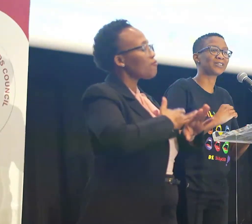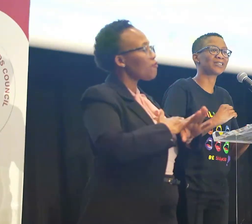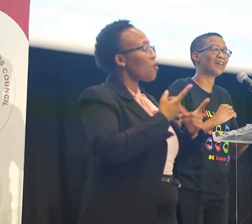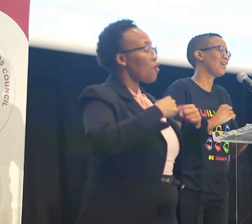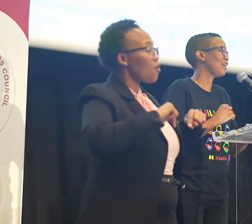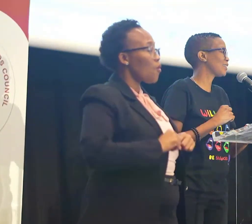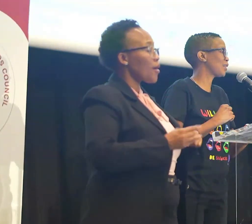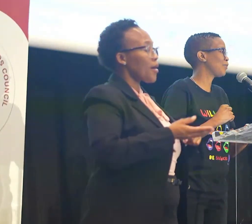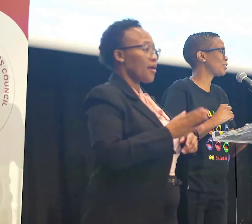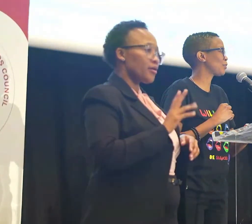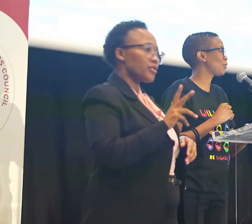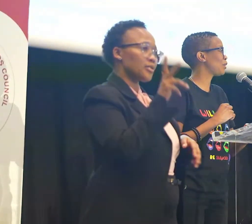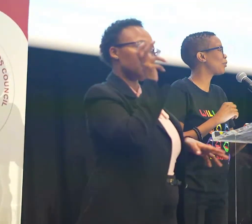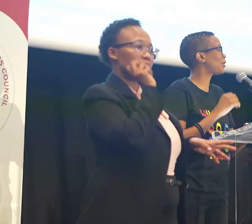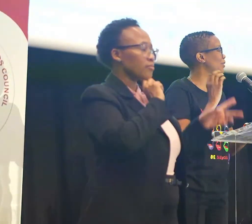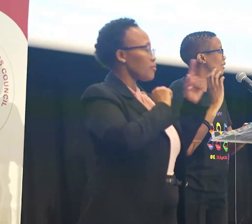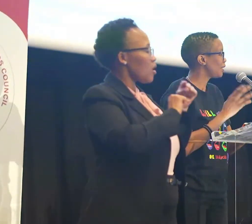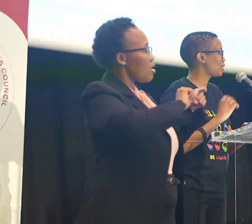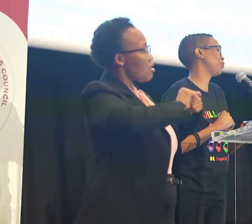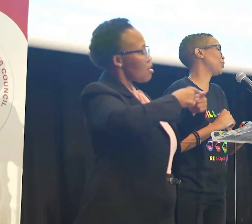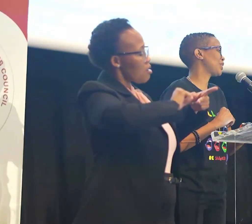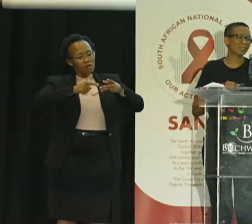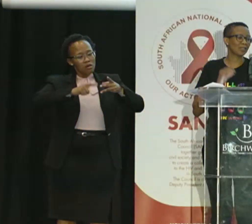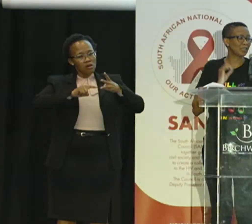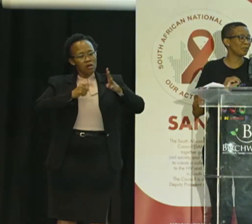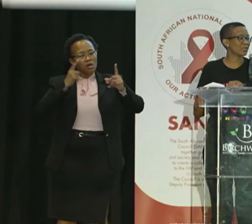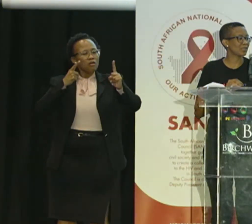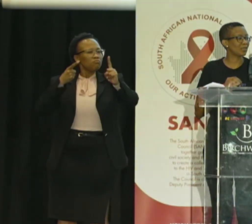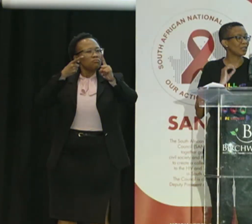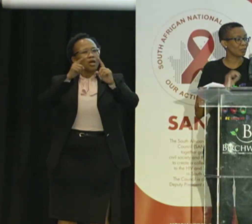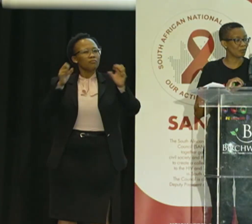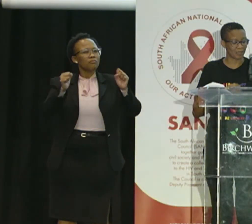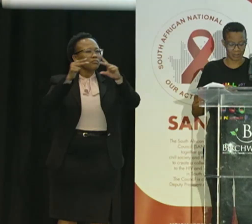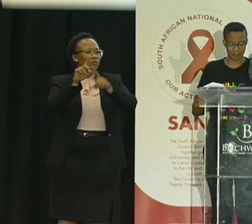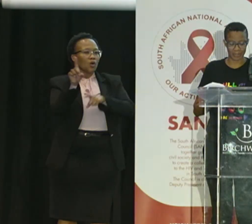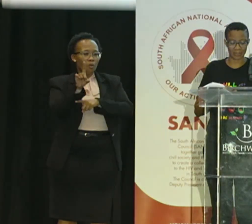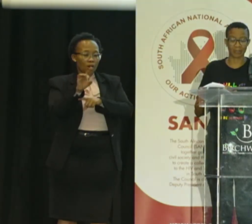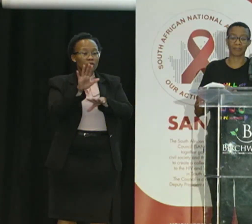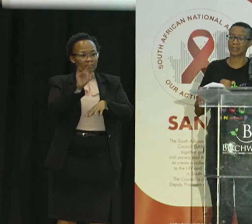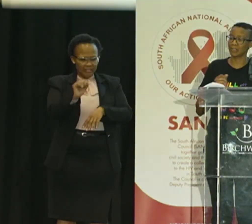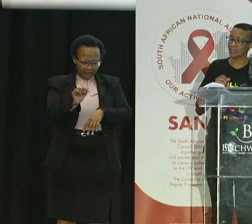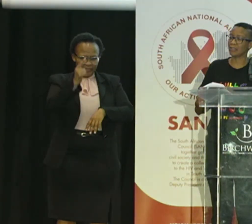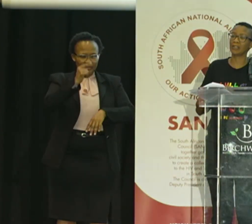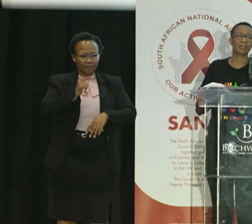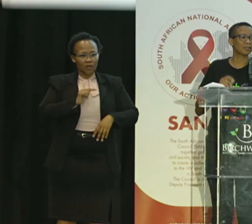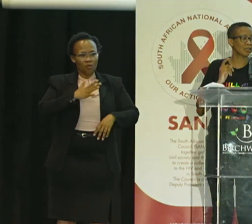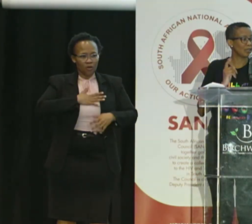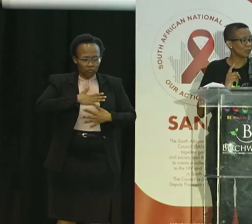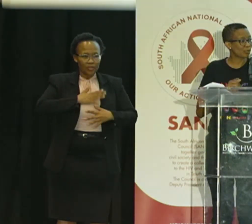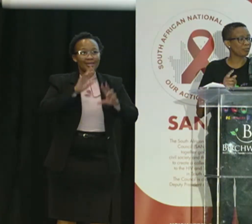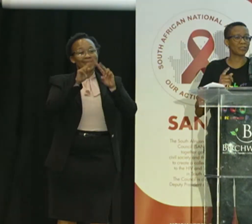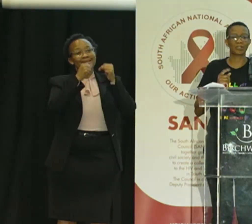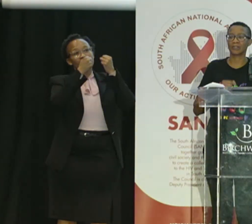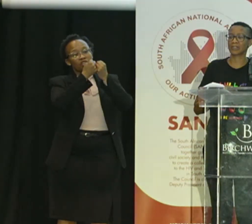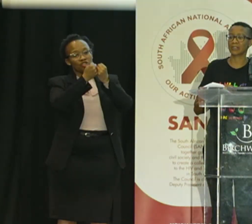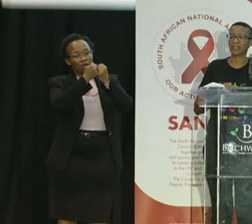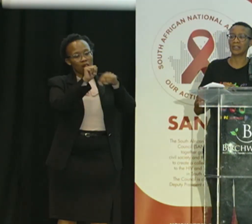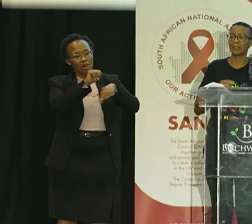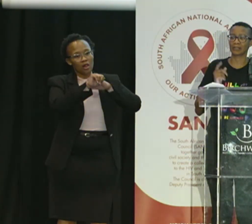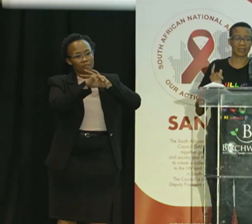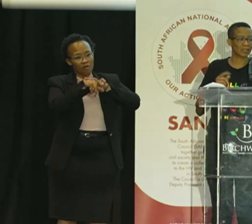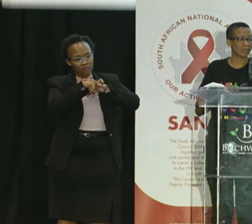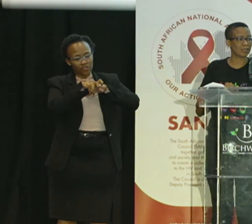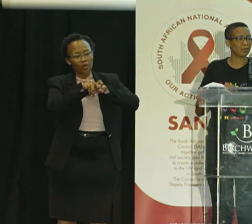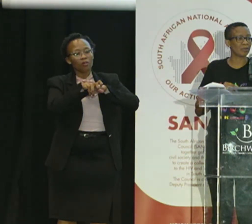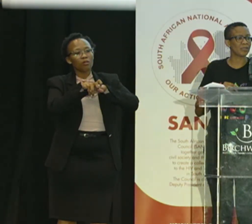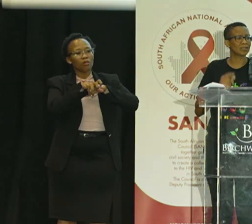what this summit is all about, it's important that I once again acknowledge the presence of the national leaders, the provincial sector leaders